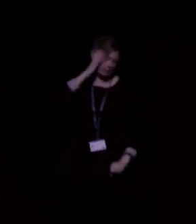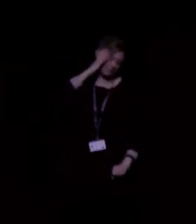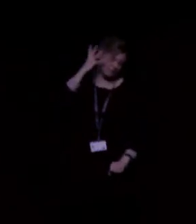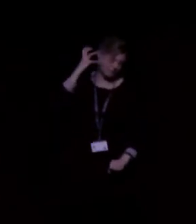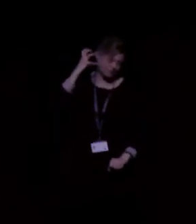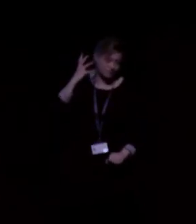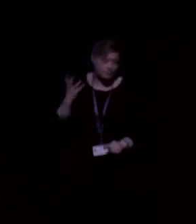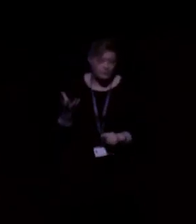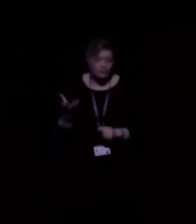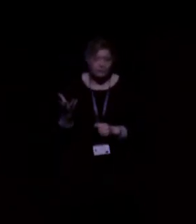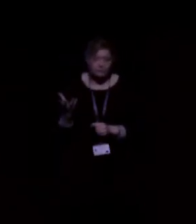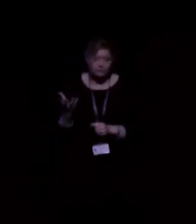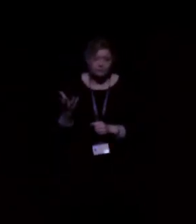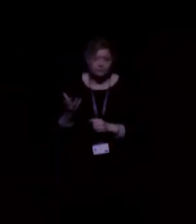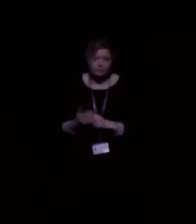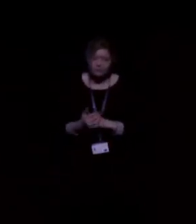And